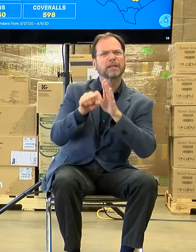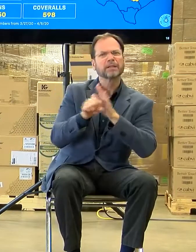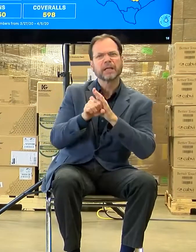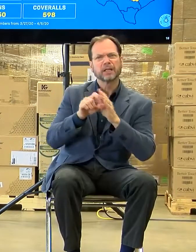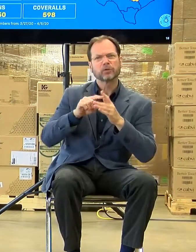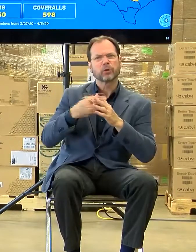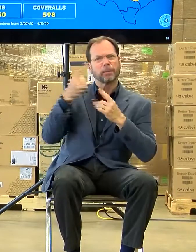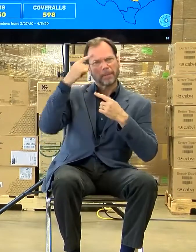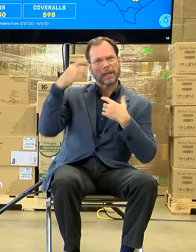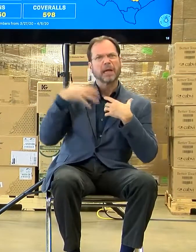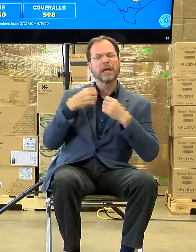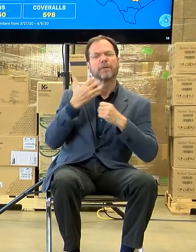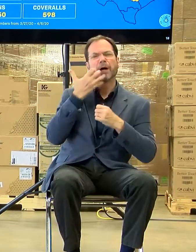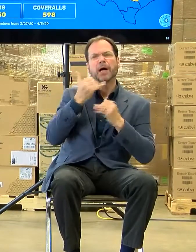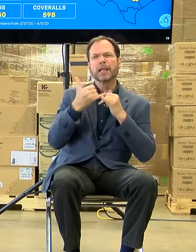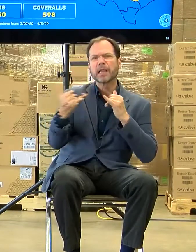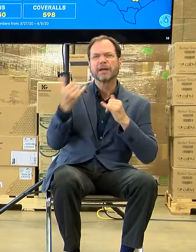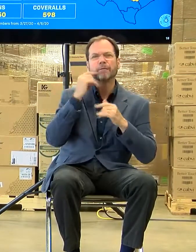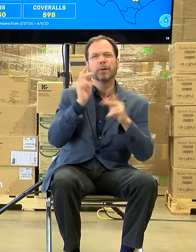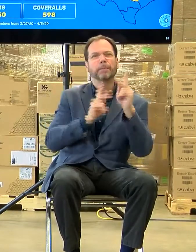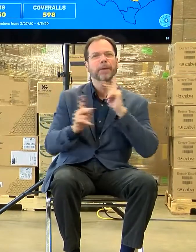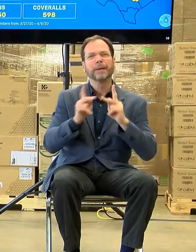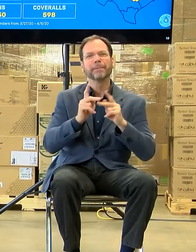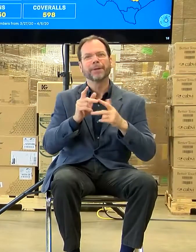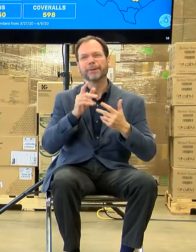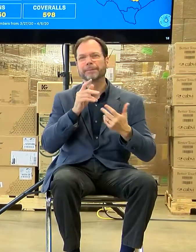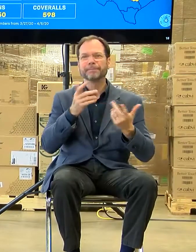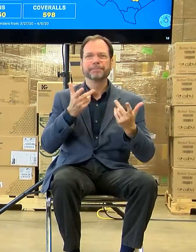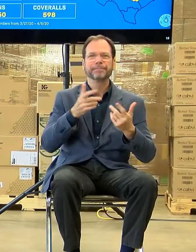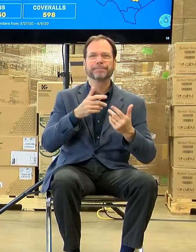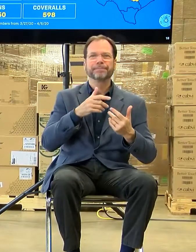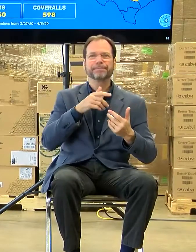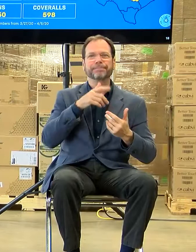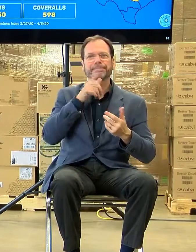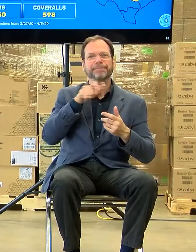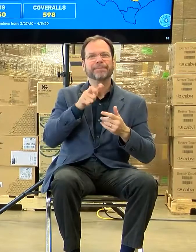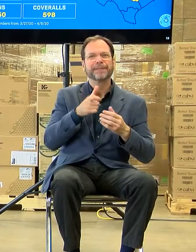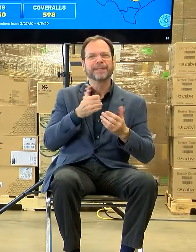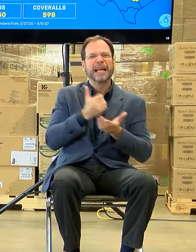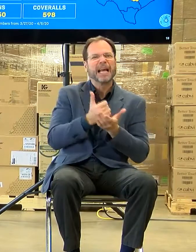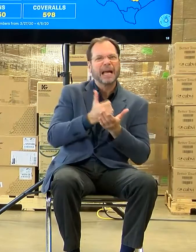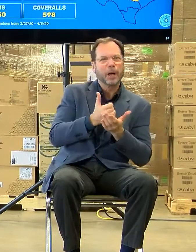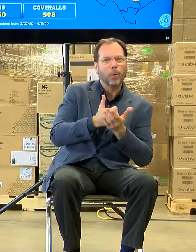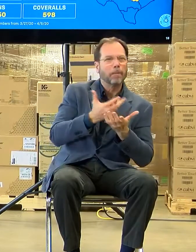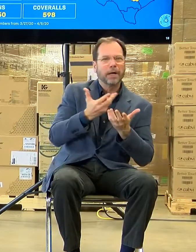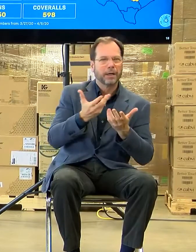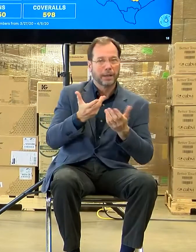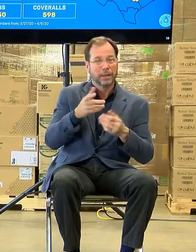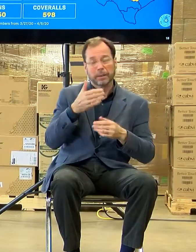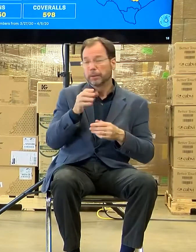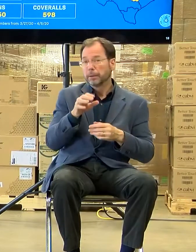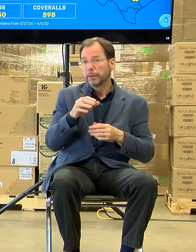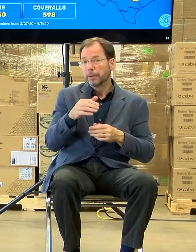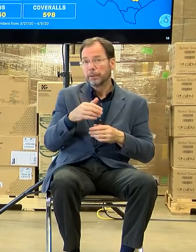a mental health hotline for folks who are needing additional help. Is there anything else